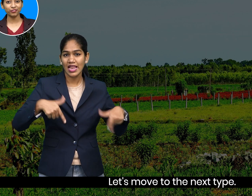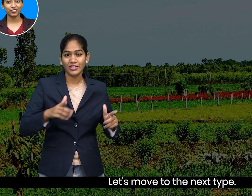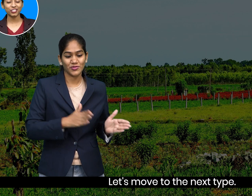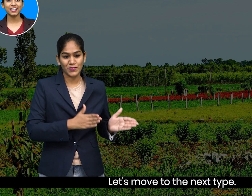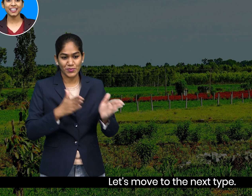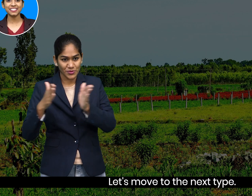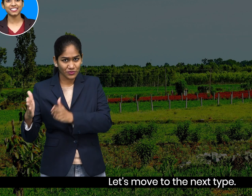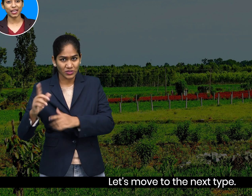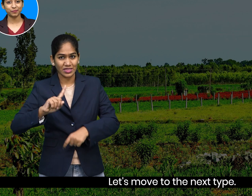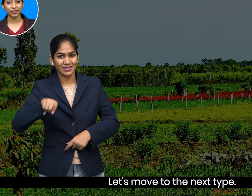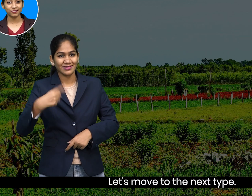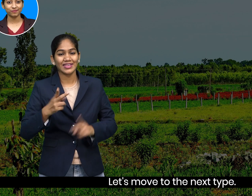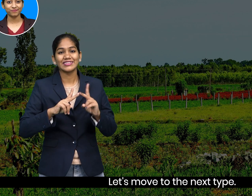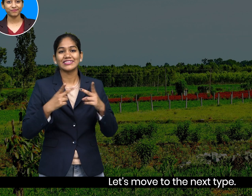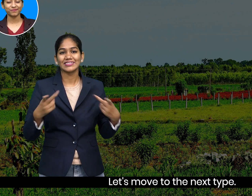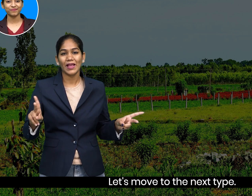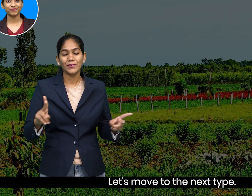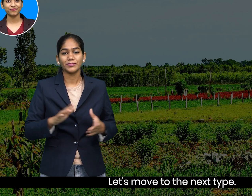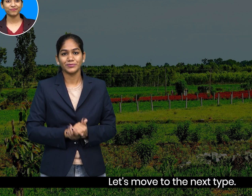Let's move to the next type.